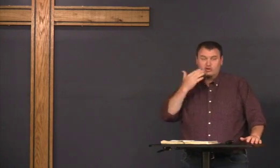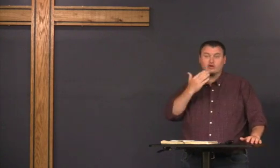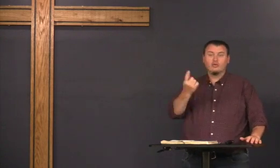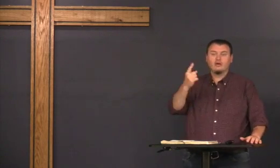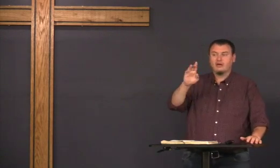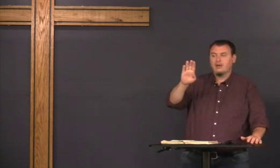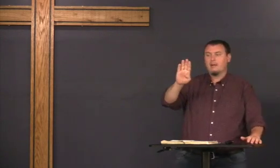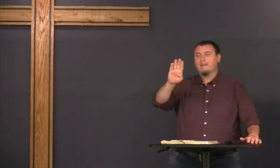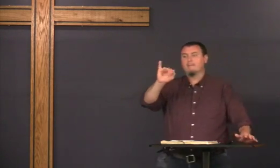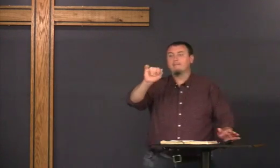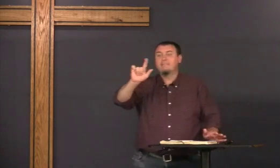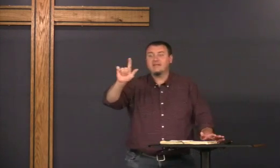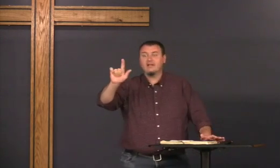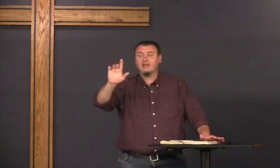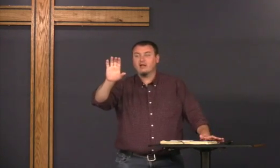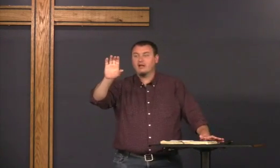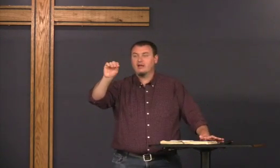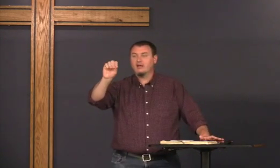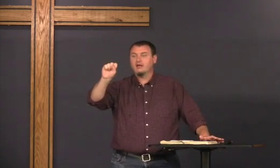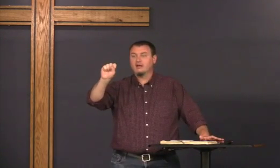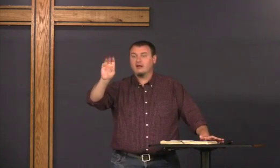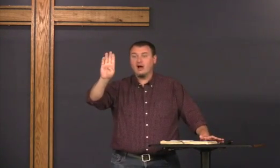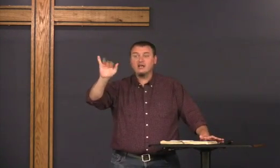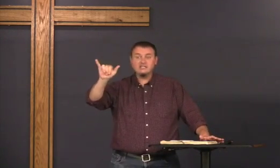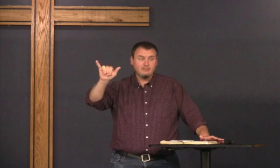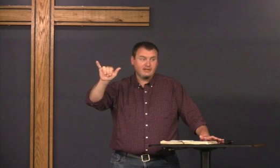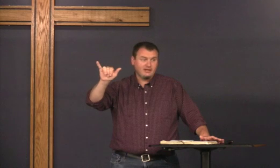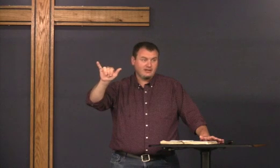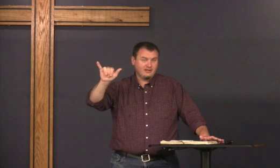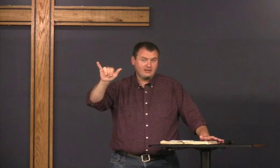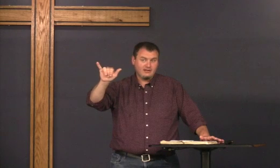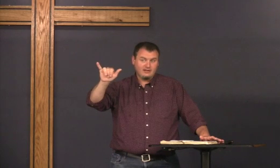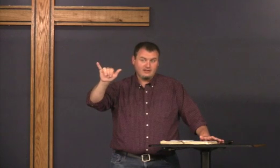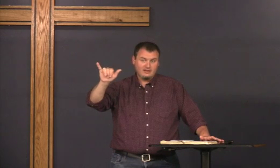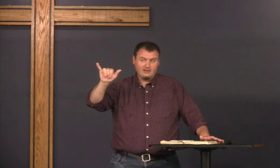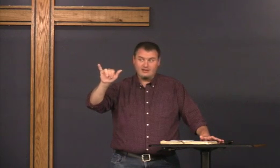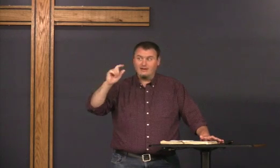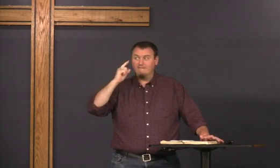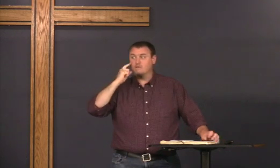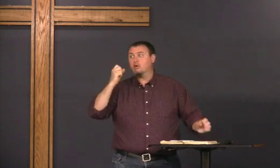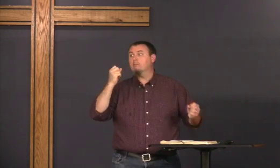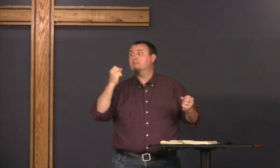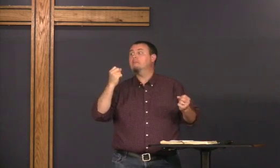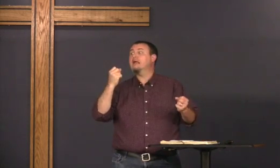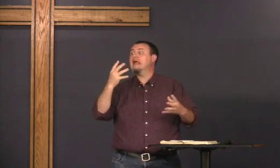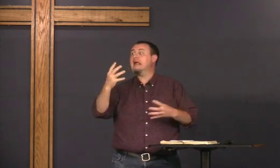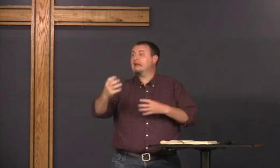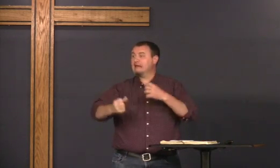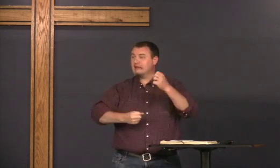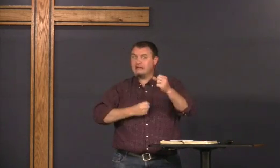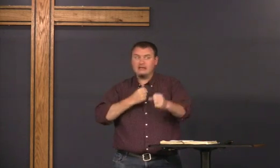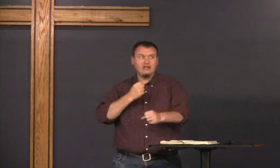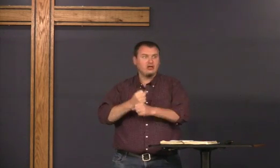Good one. Bill Cosby. Oh, yeah. For many